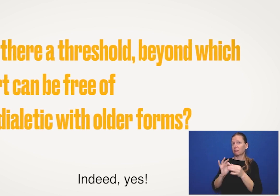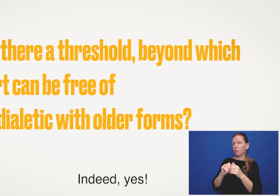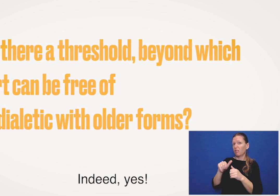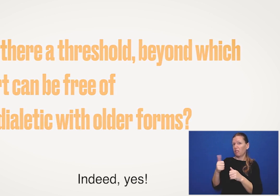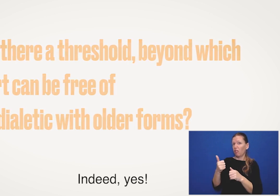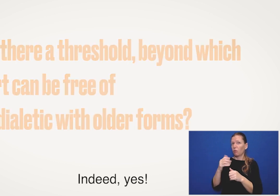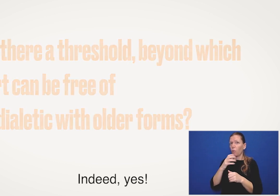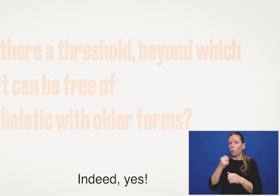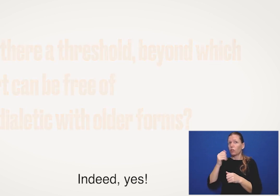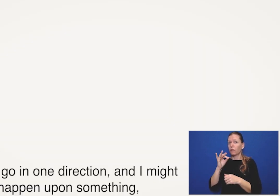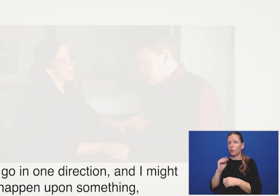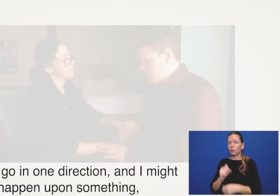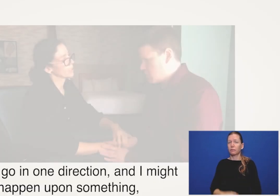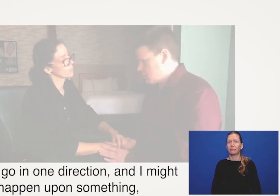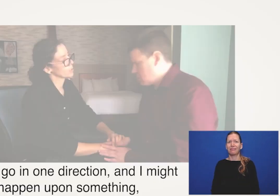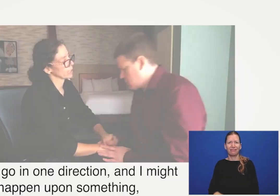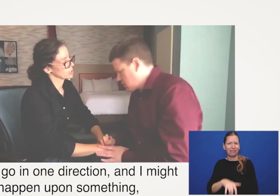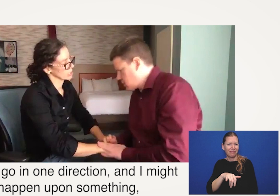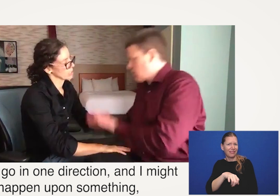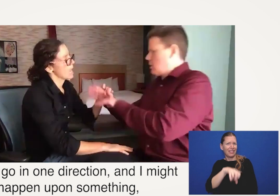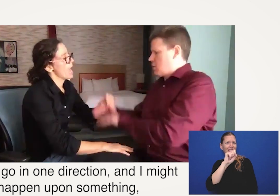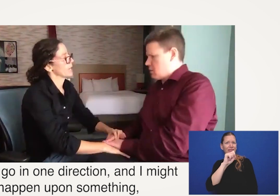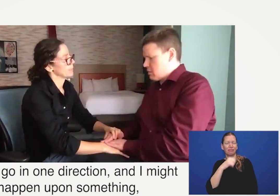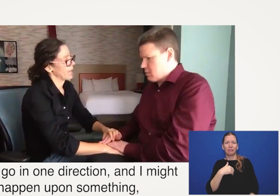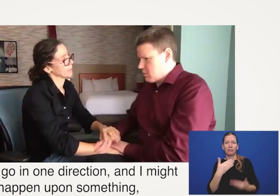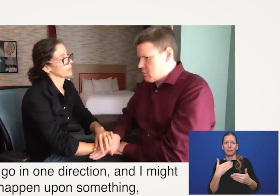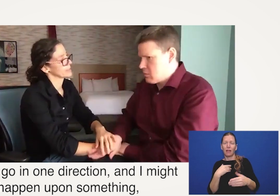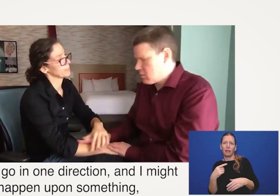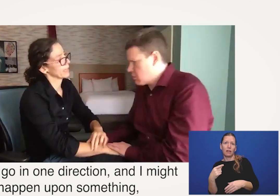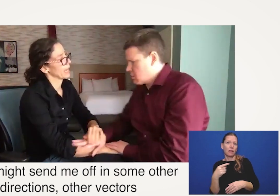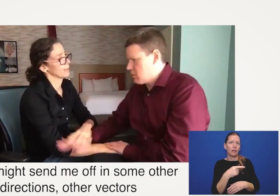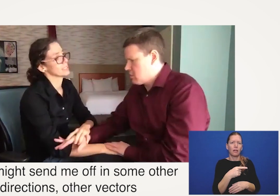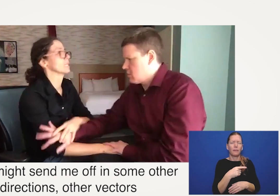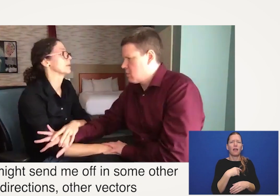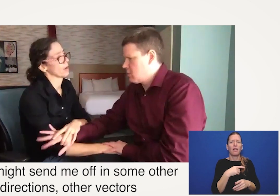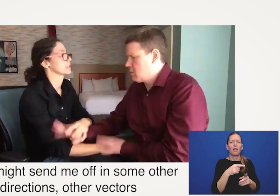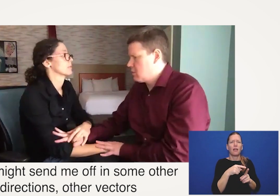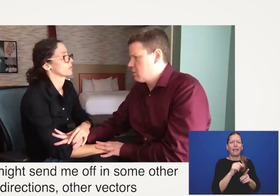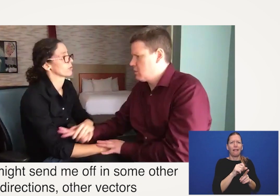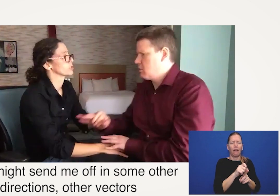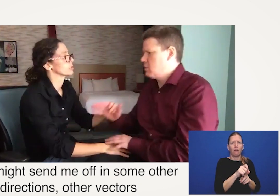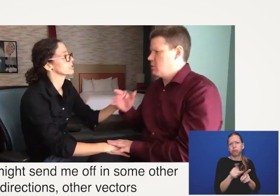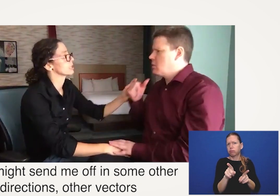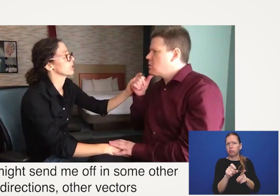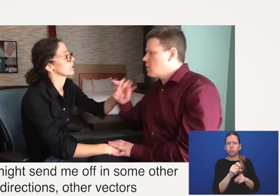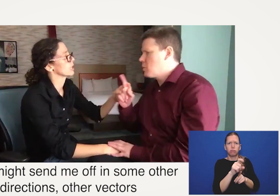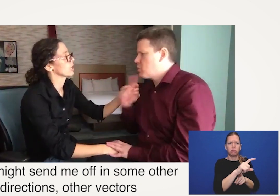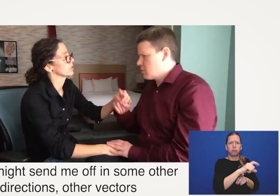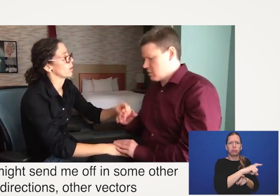Indeed, yes. I might go in one direction, and I might happen upon something, and it might send me off in some other